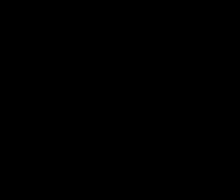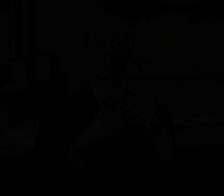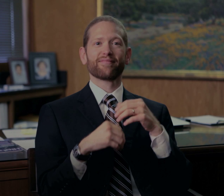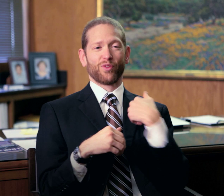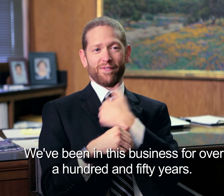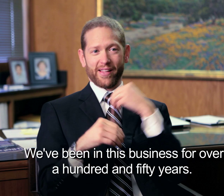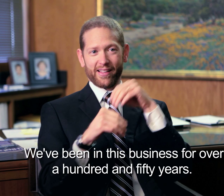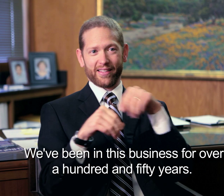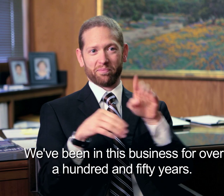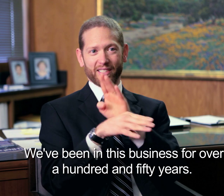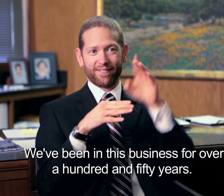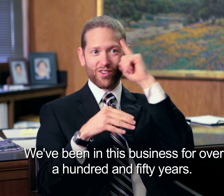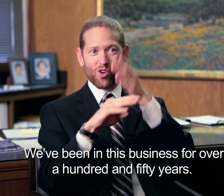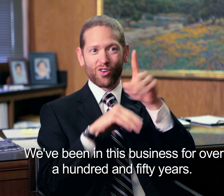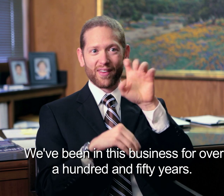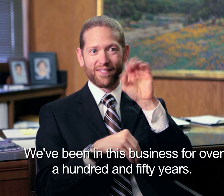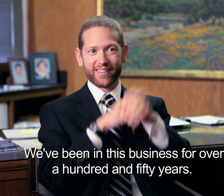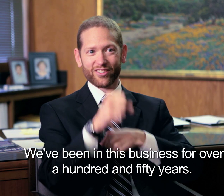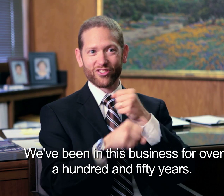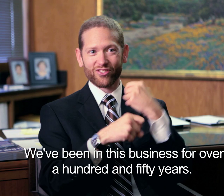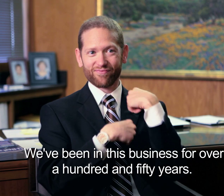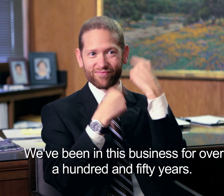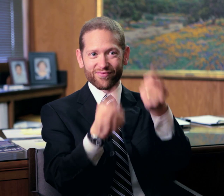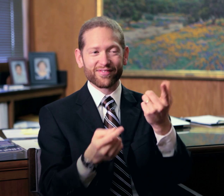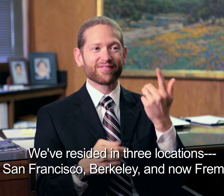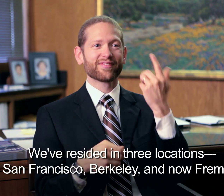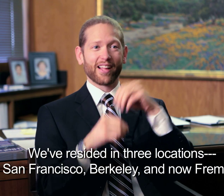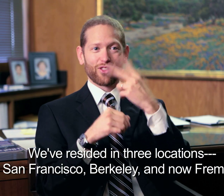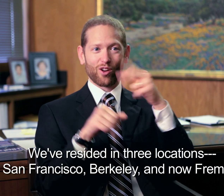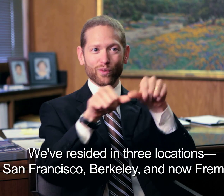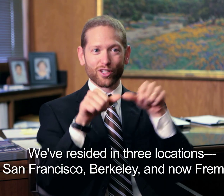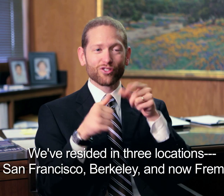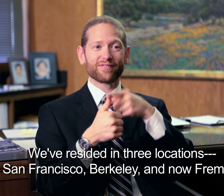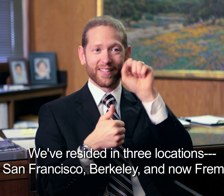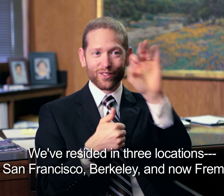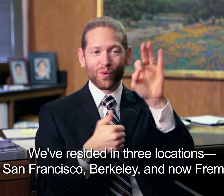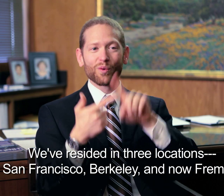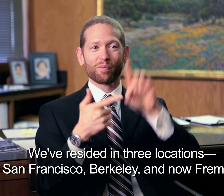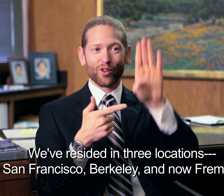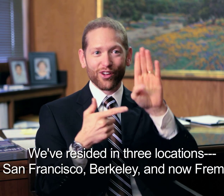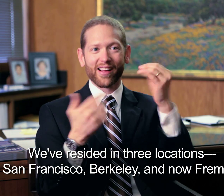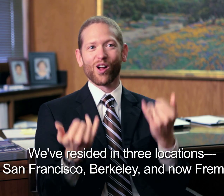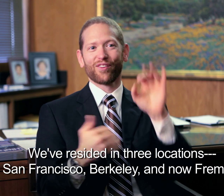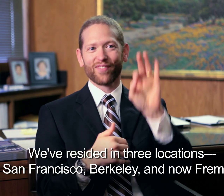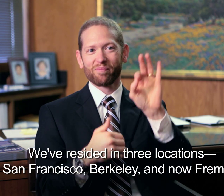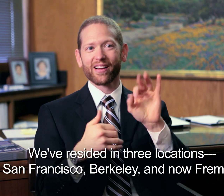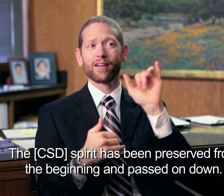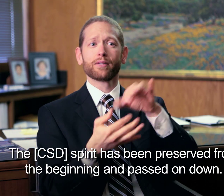We've been in this business for over 150 years. We've resided in three locations, San Francisco, Berkeley, and now Fremont. The CSD